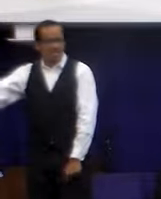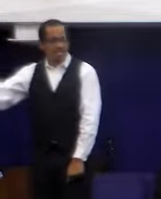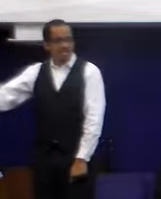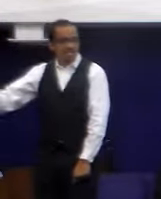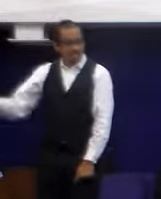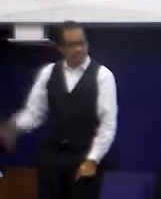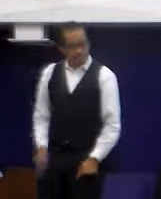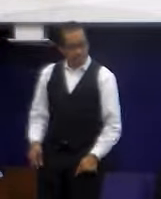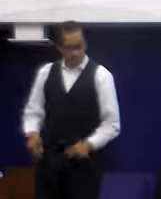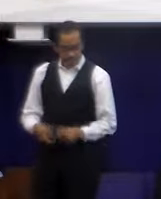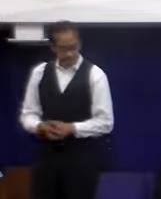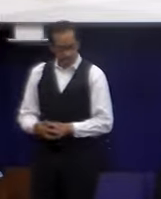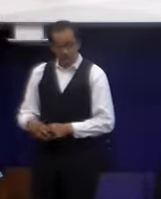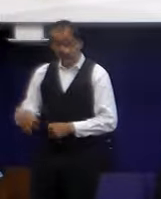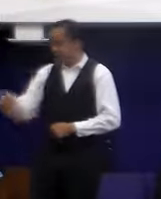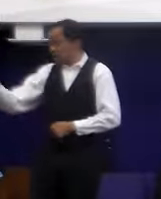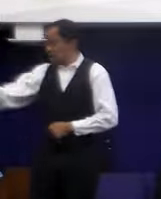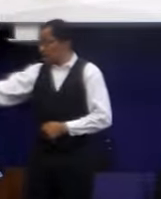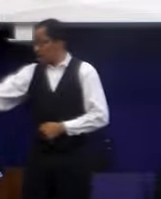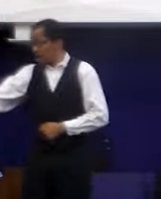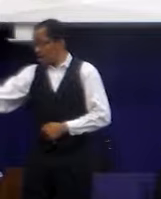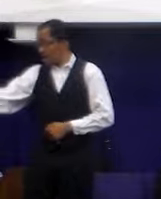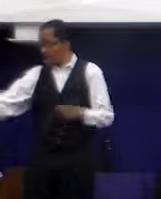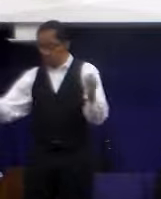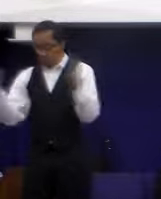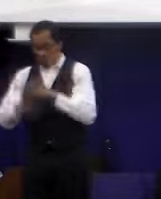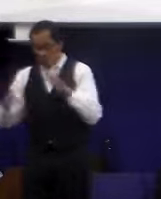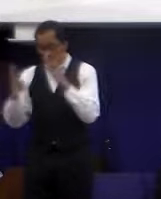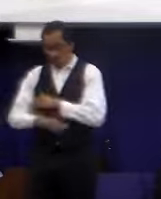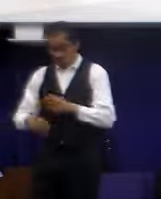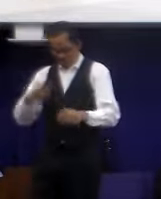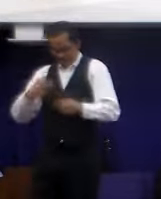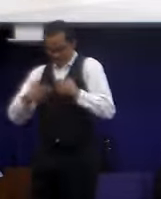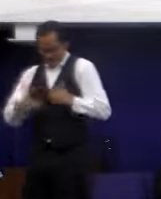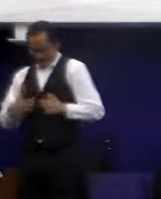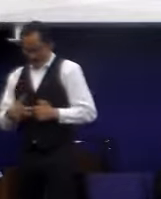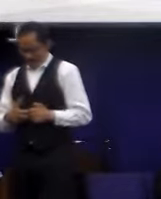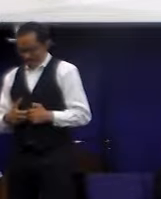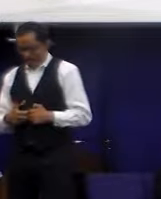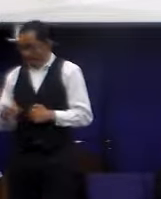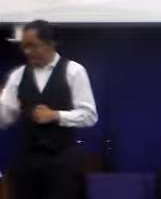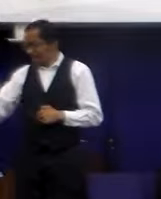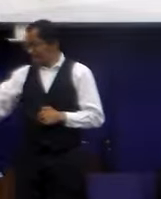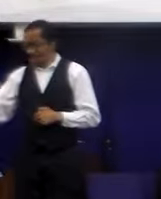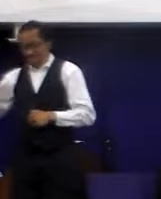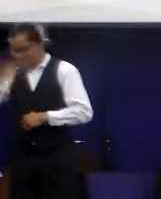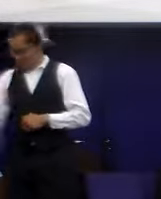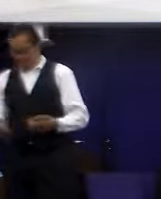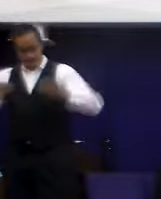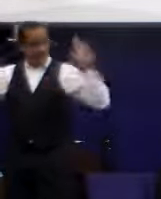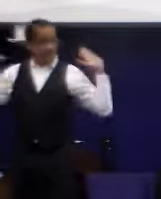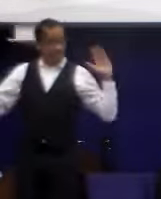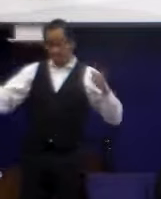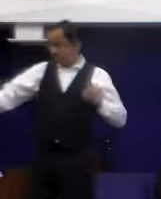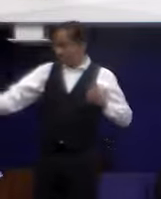came upon him. You know, Job had a lot of trouble. He had a lot of problems come upon him. But Job never gave up.